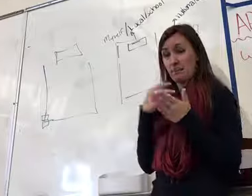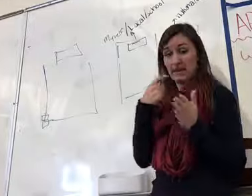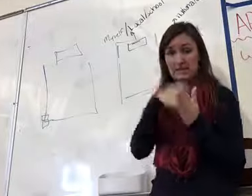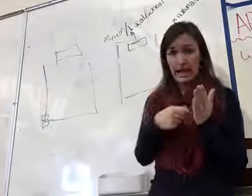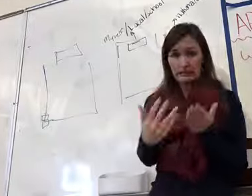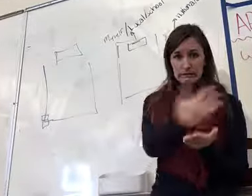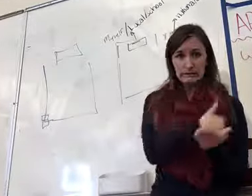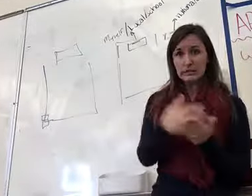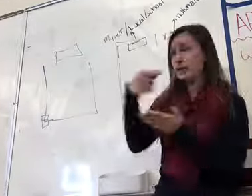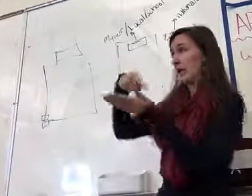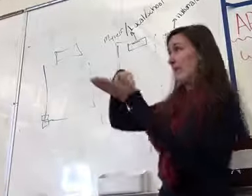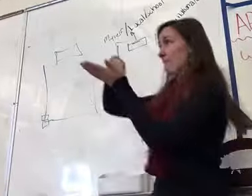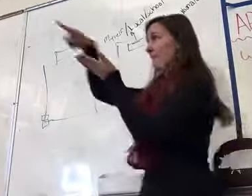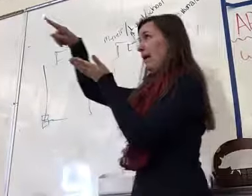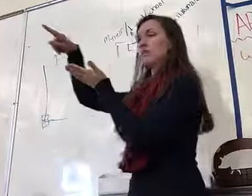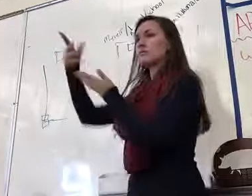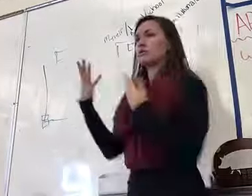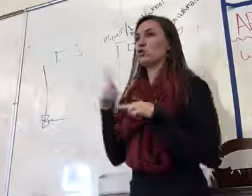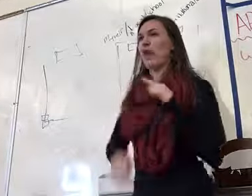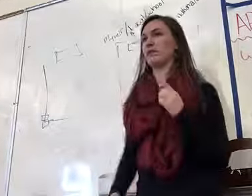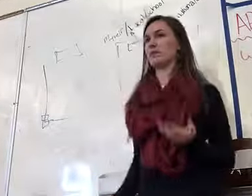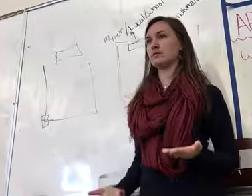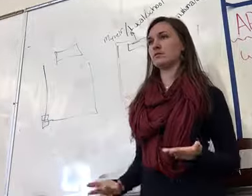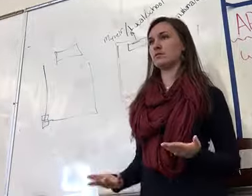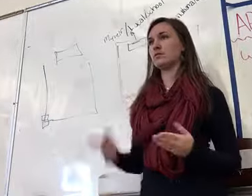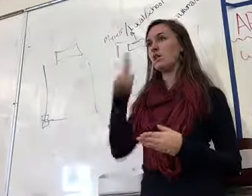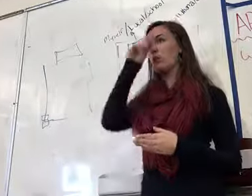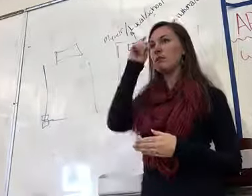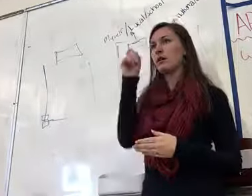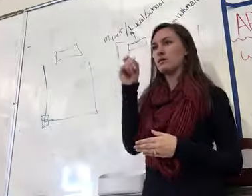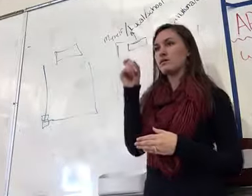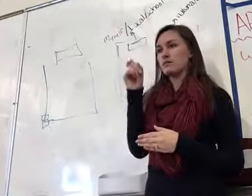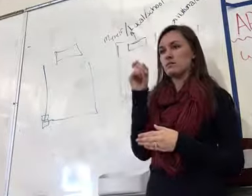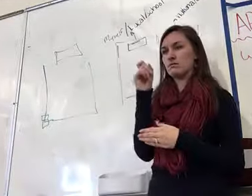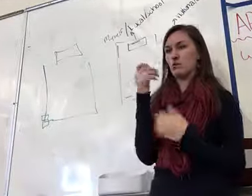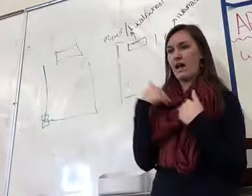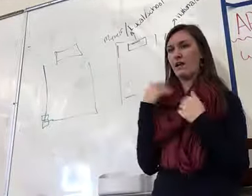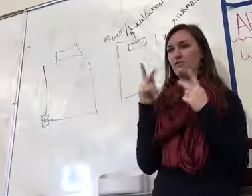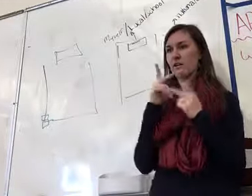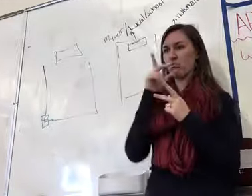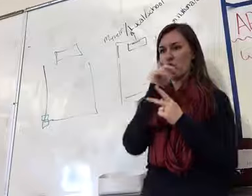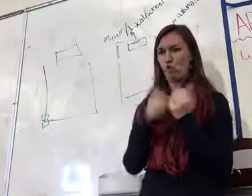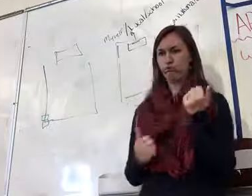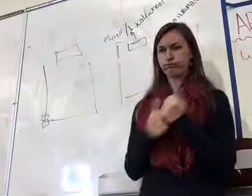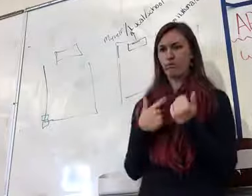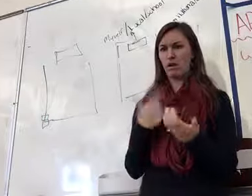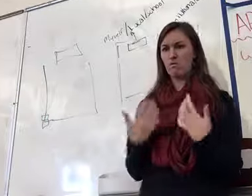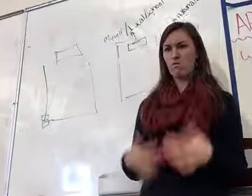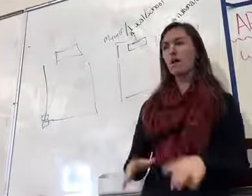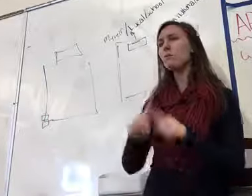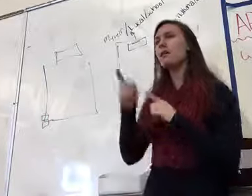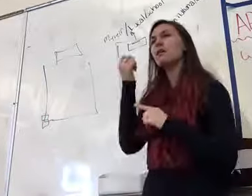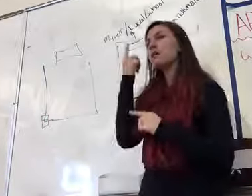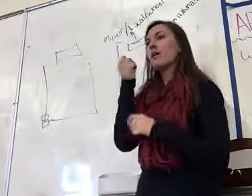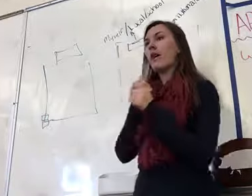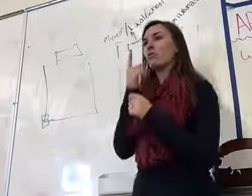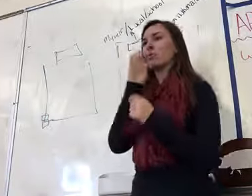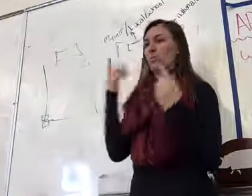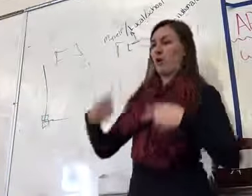of the reason that the Articles failed is because you don't have somebody saying, okay, now let's actually figure this out together, because everyone's just going to argue with